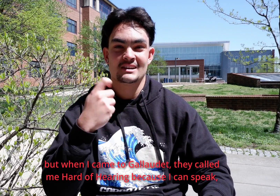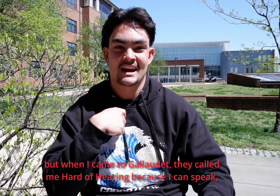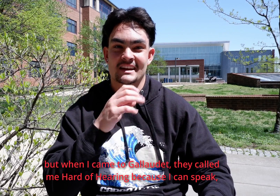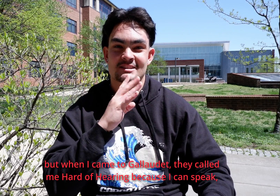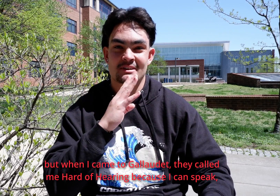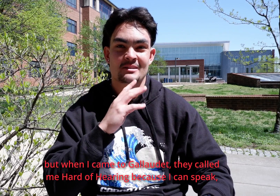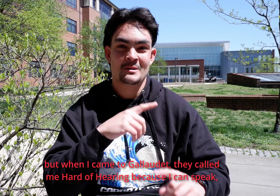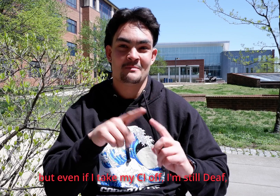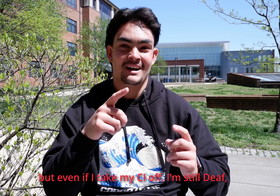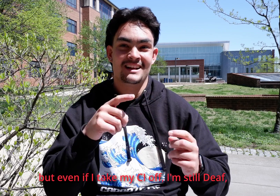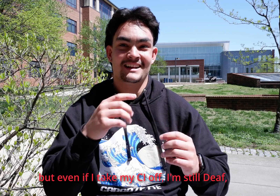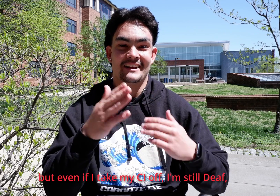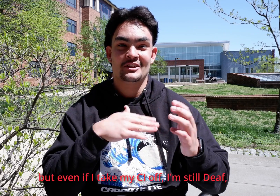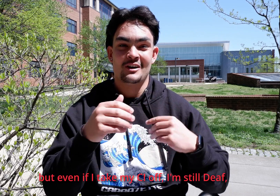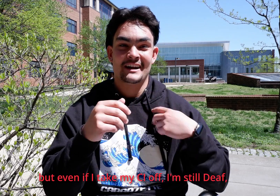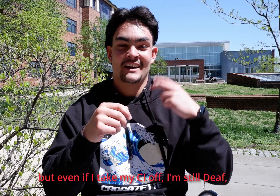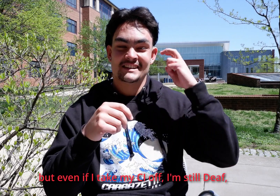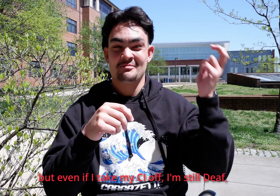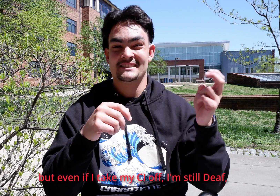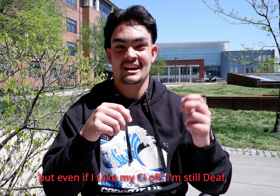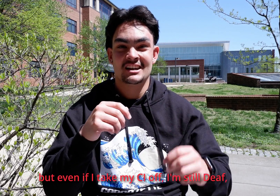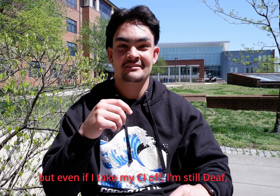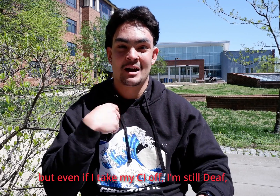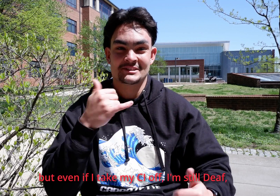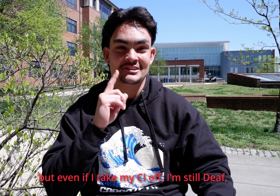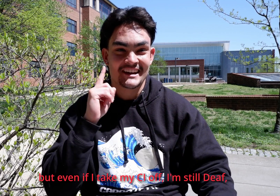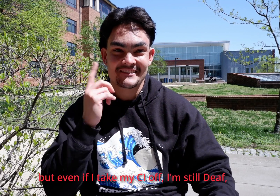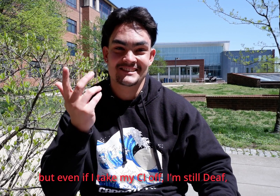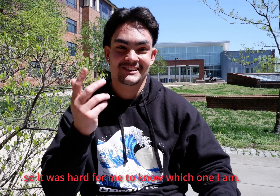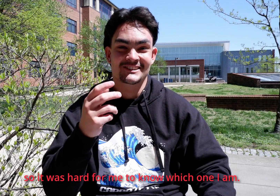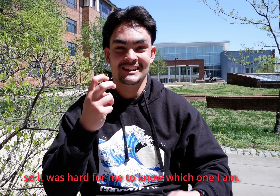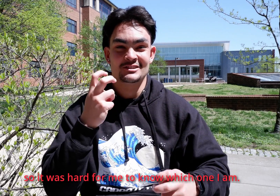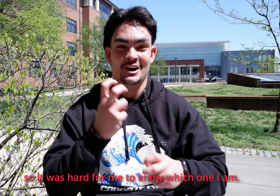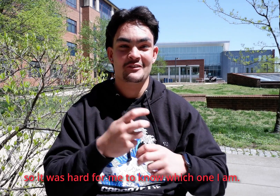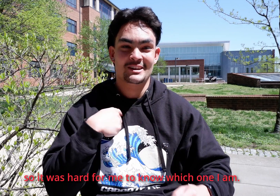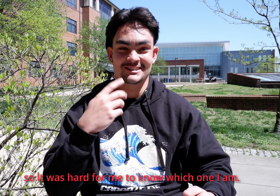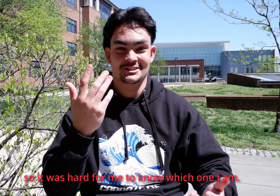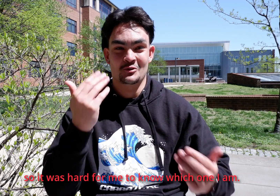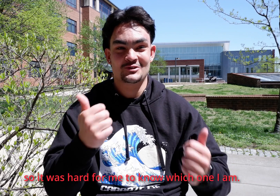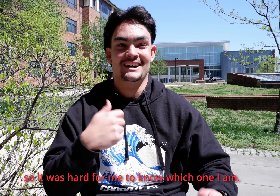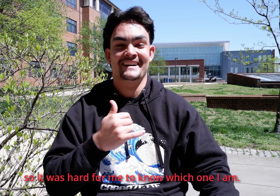because I can speak. But even though if I take my CIF, I'm still deaf. So it was hard for me to know which one I am.